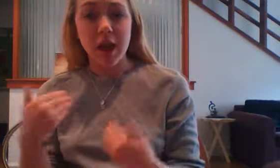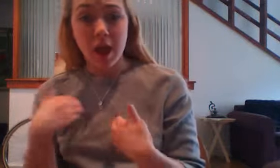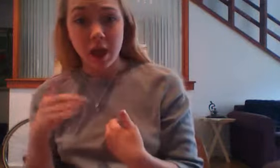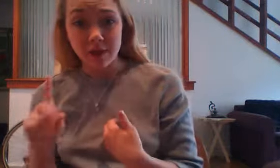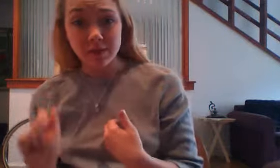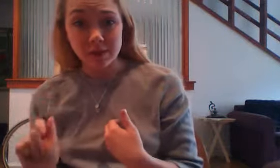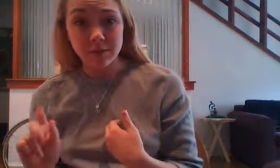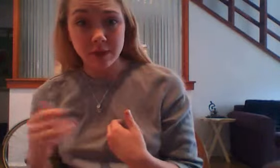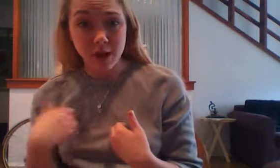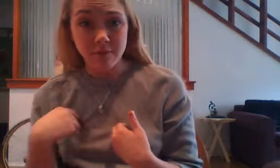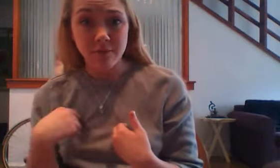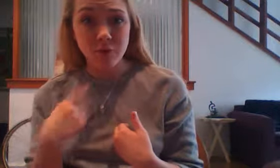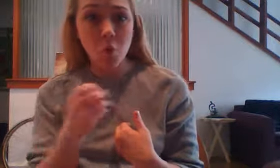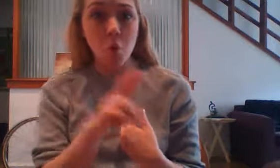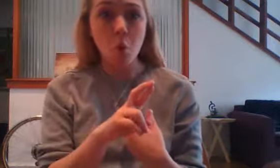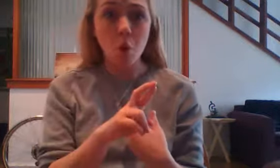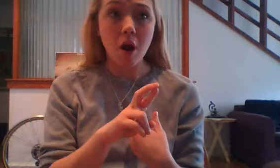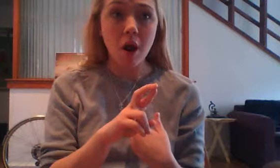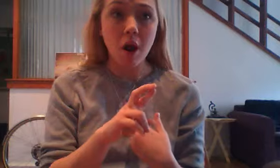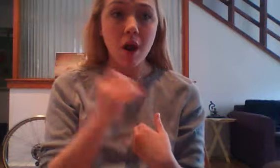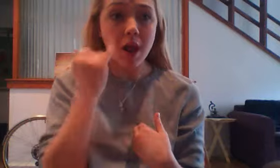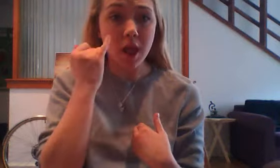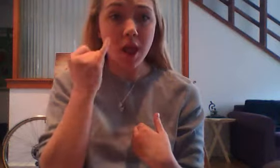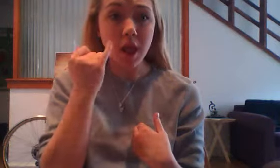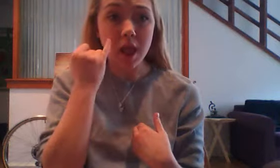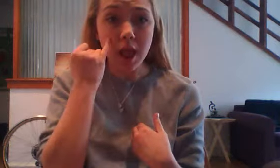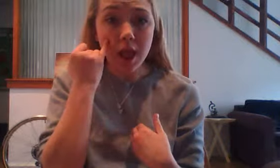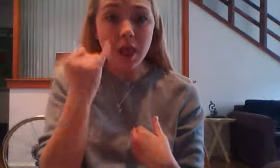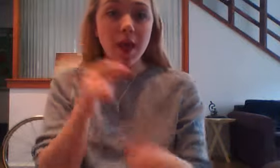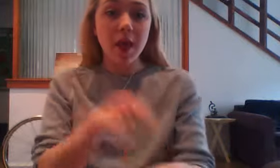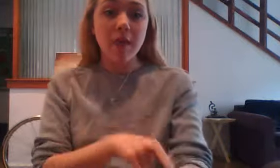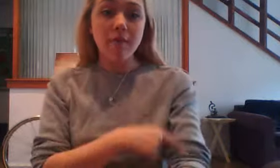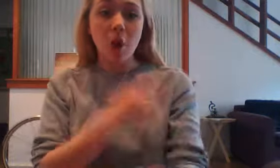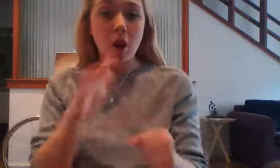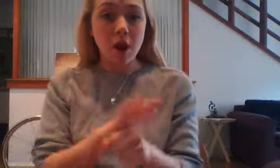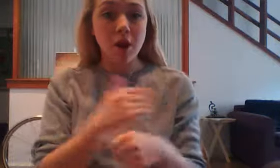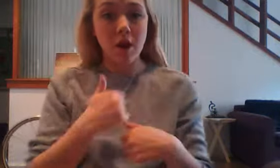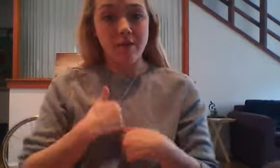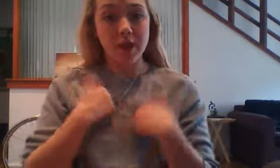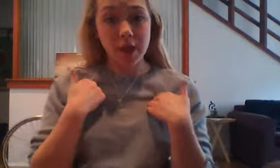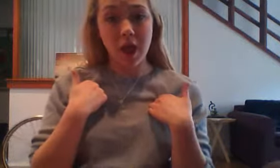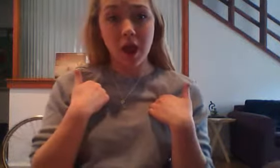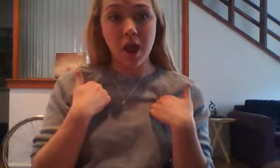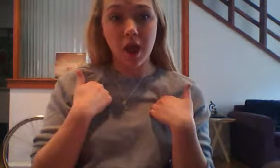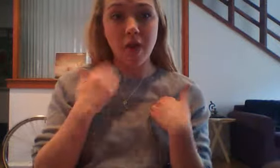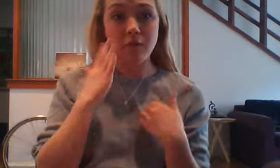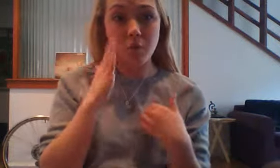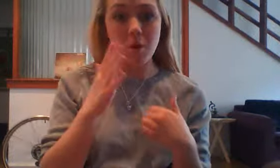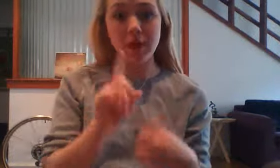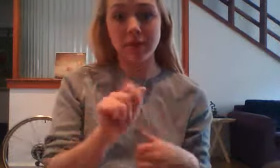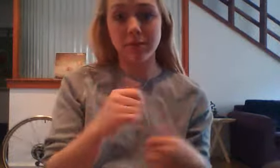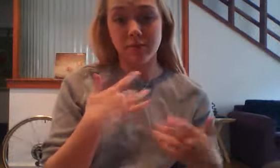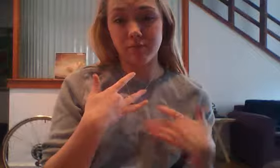enough. So disability really does affect everybody, whether it's personal, yourself, or family, or friends, etc.